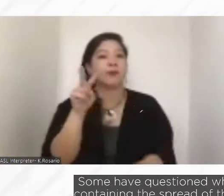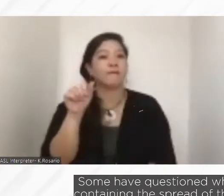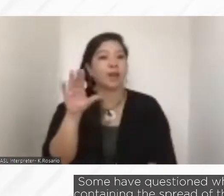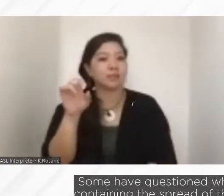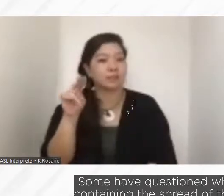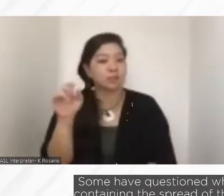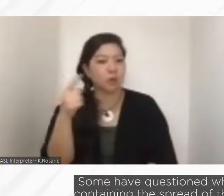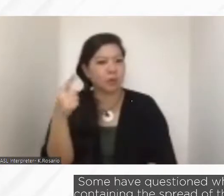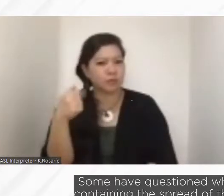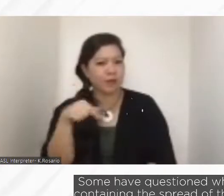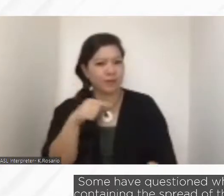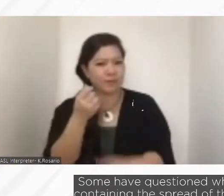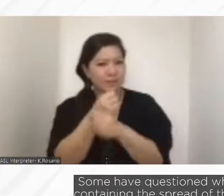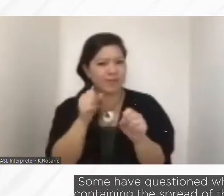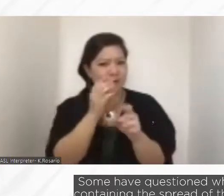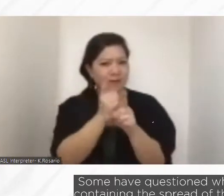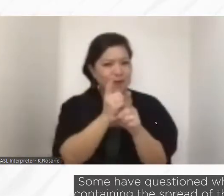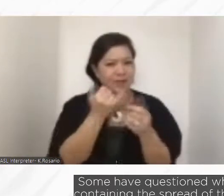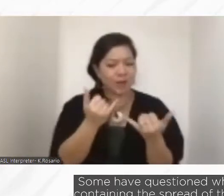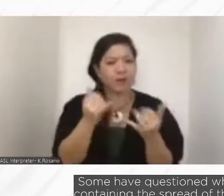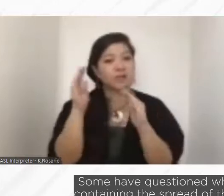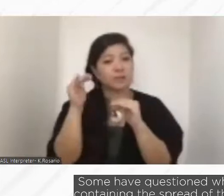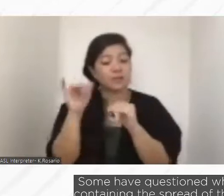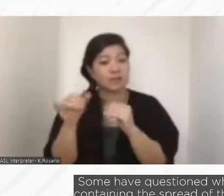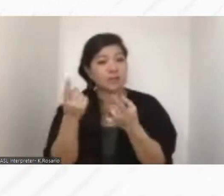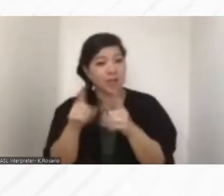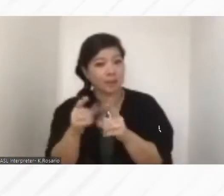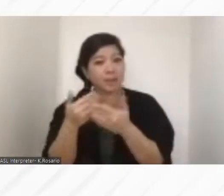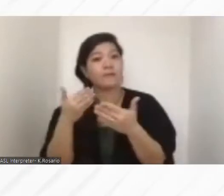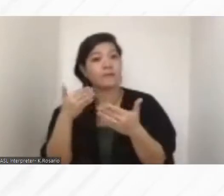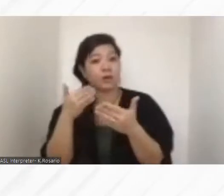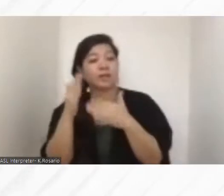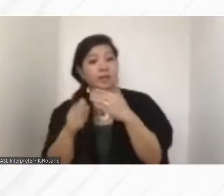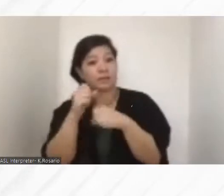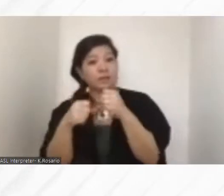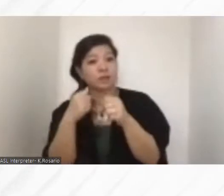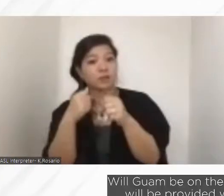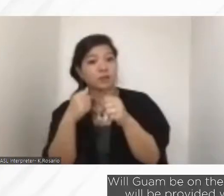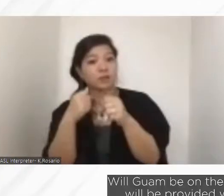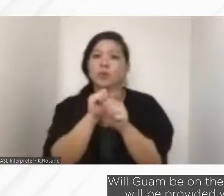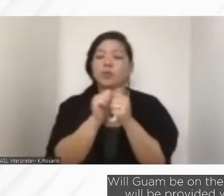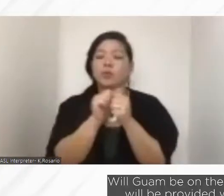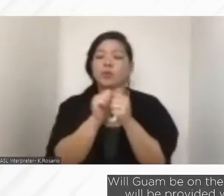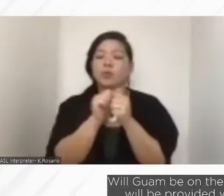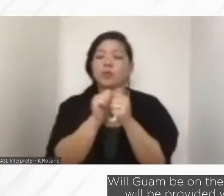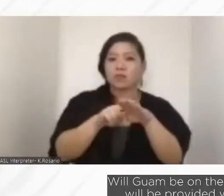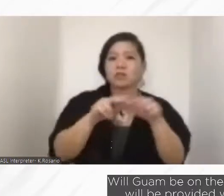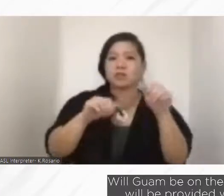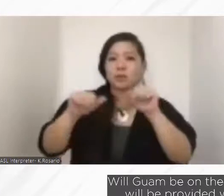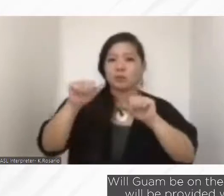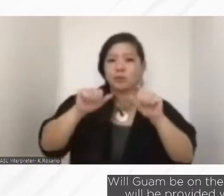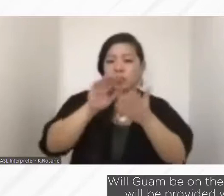one proven safe and effective. And again, I expect that to happen before the end of this year. We worked with the National Academies of Science, Engineering, and